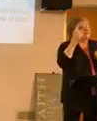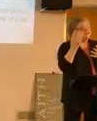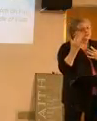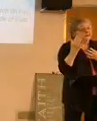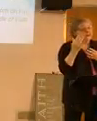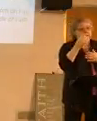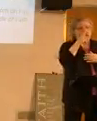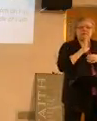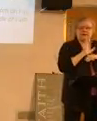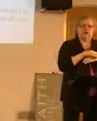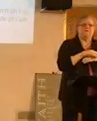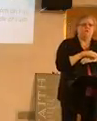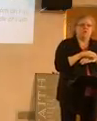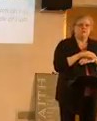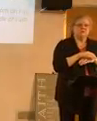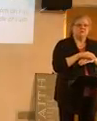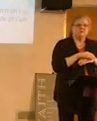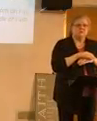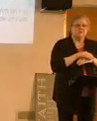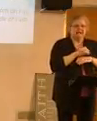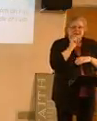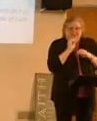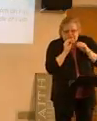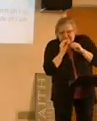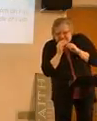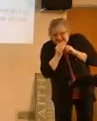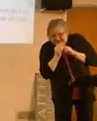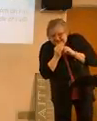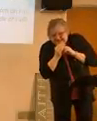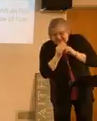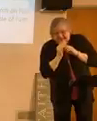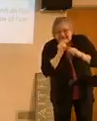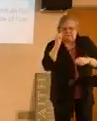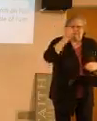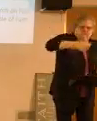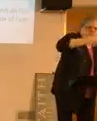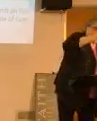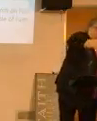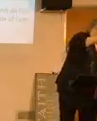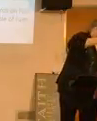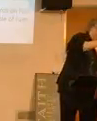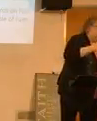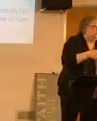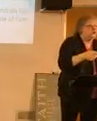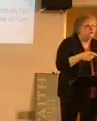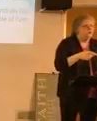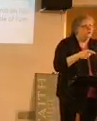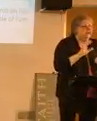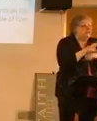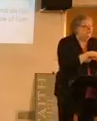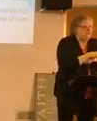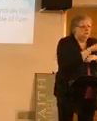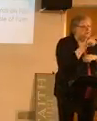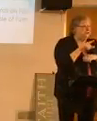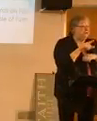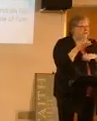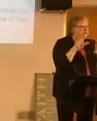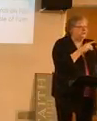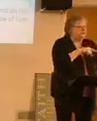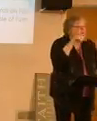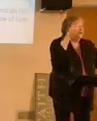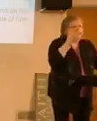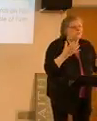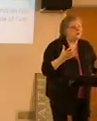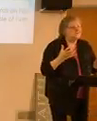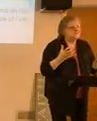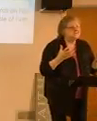in. God won't beat you over the head. He won't make you do what he's waiting for